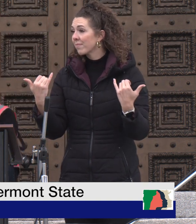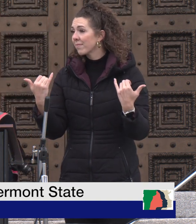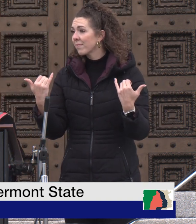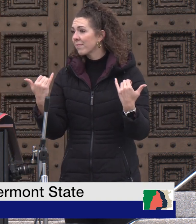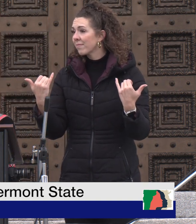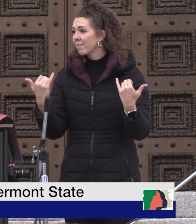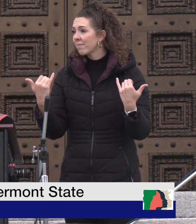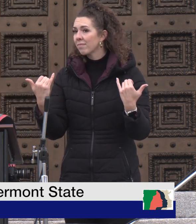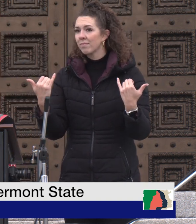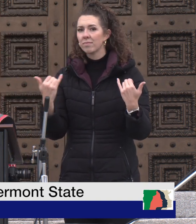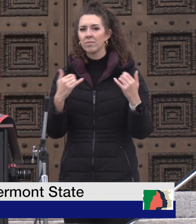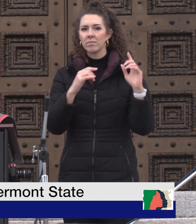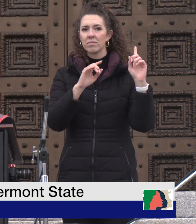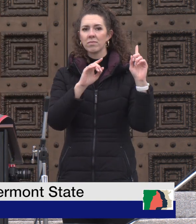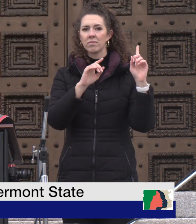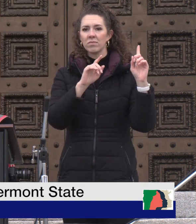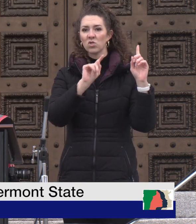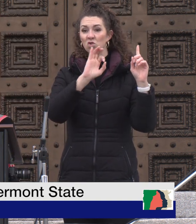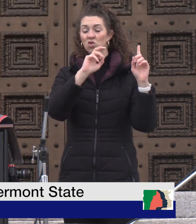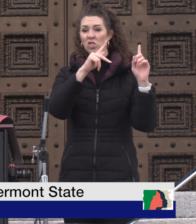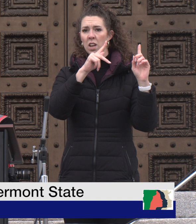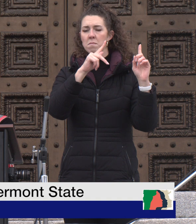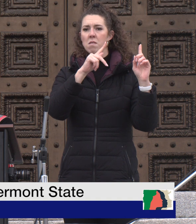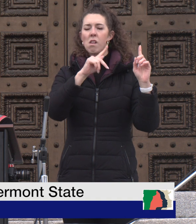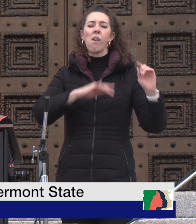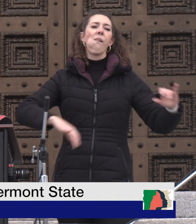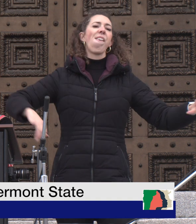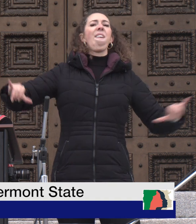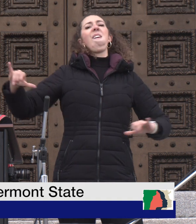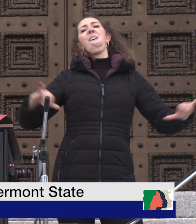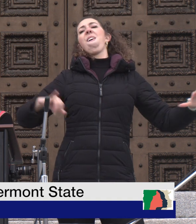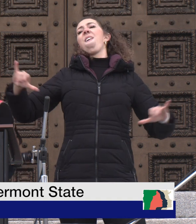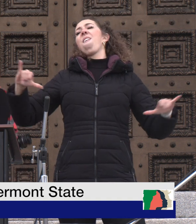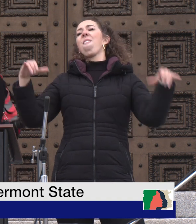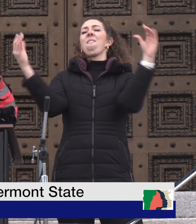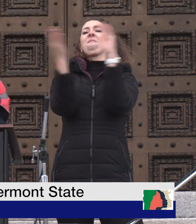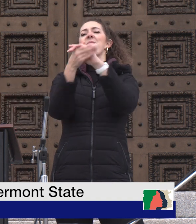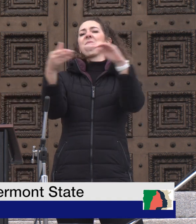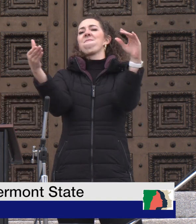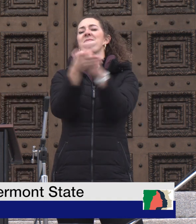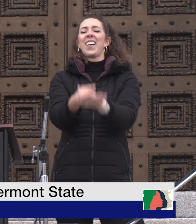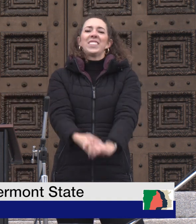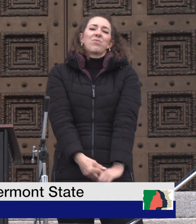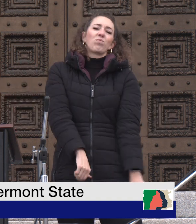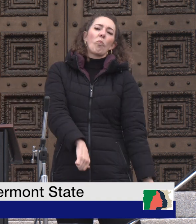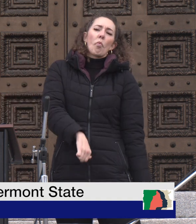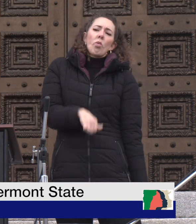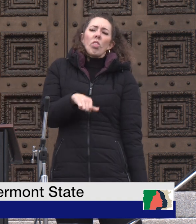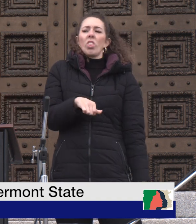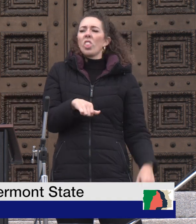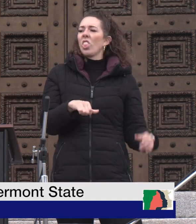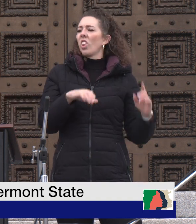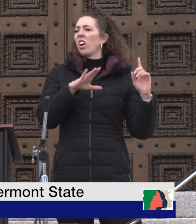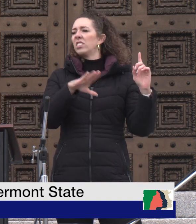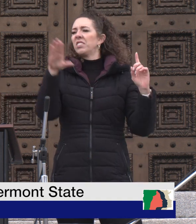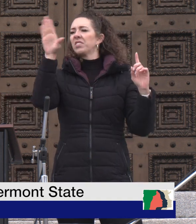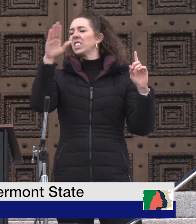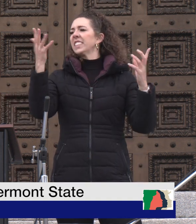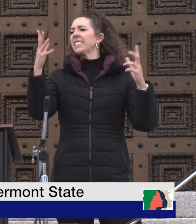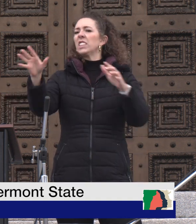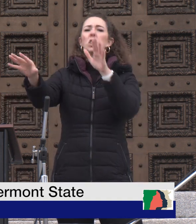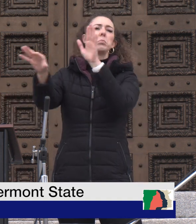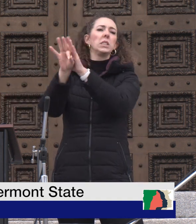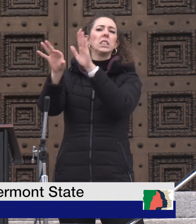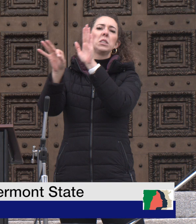we have Donald Trump running around the country boasting about how proud he is that he appointed